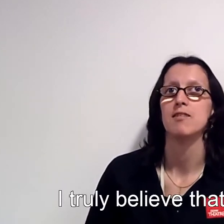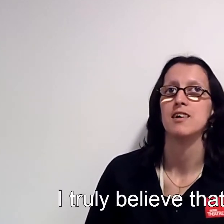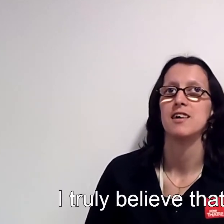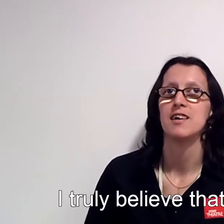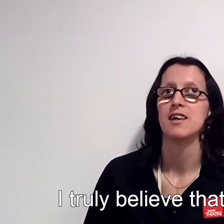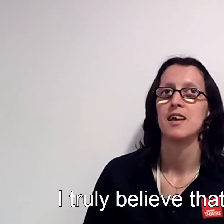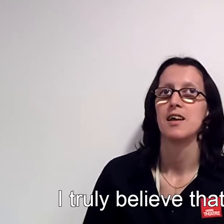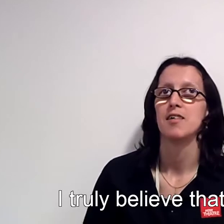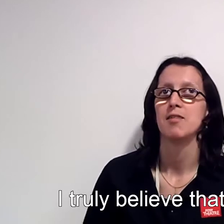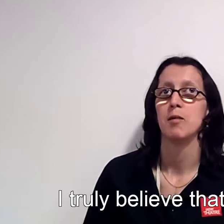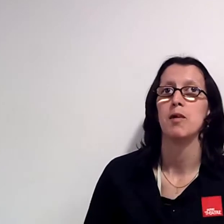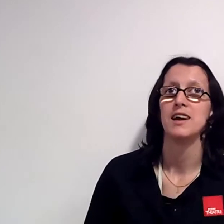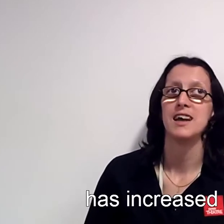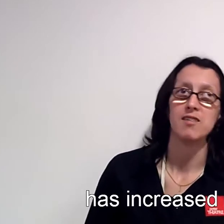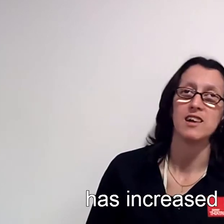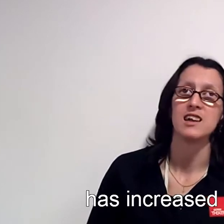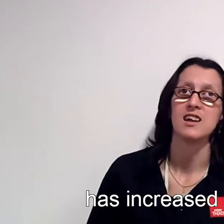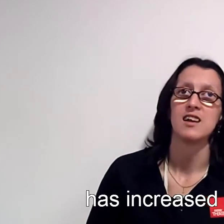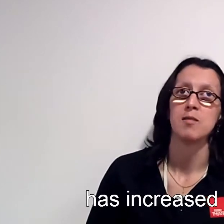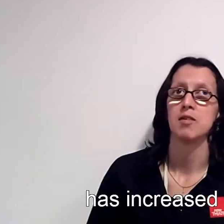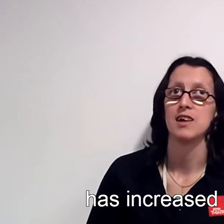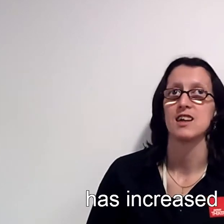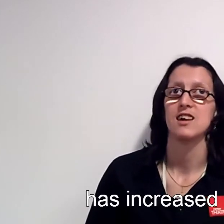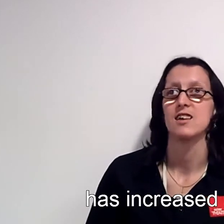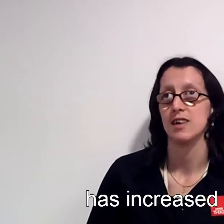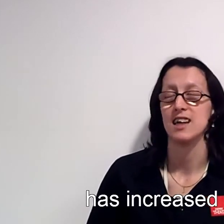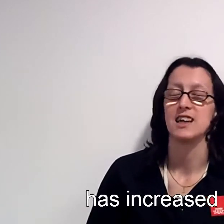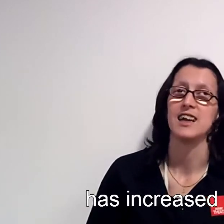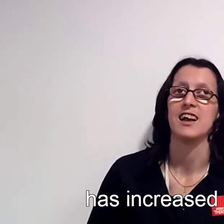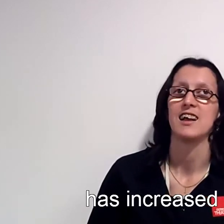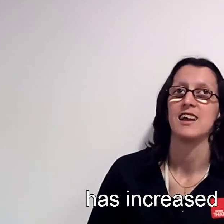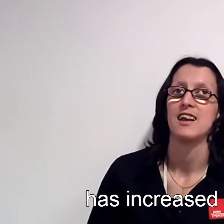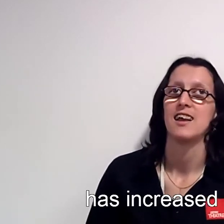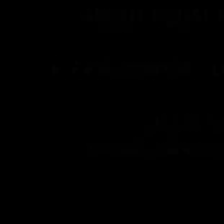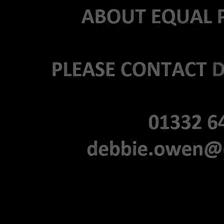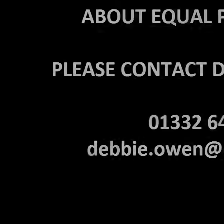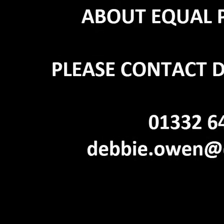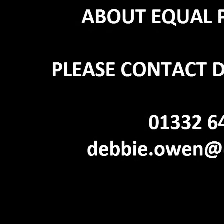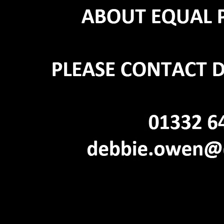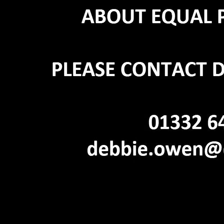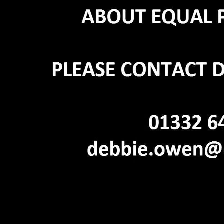confidence a bit more from what it was before I started to what it is now.